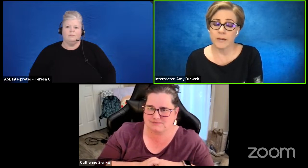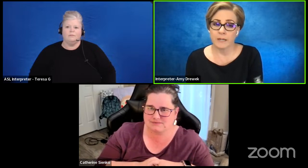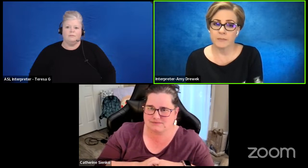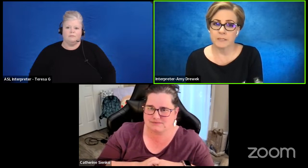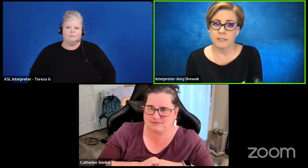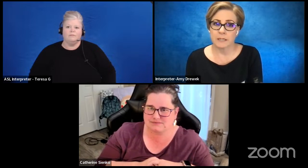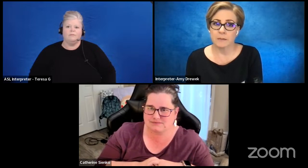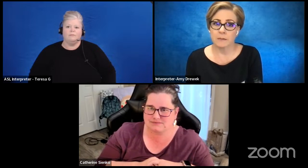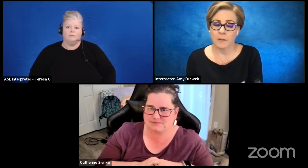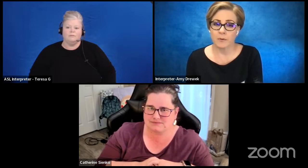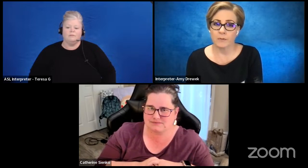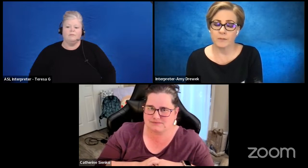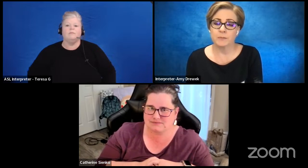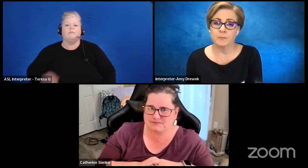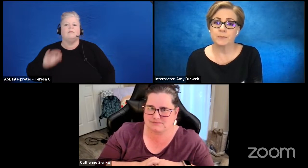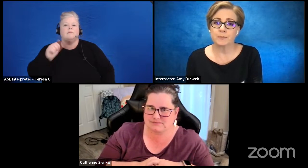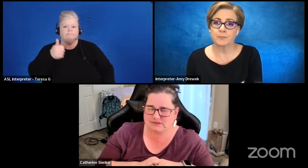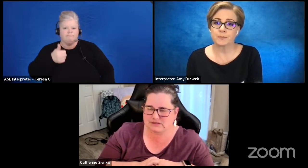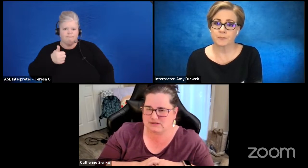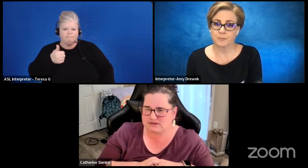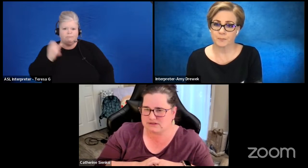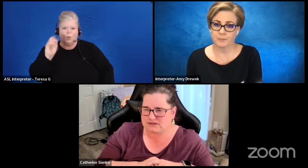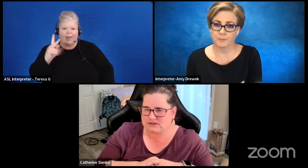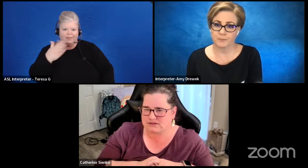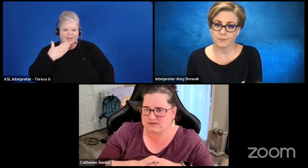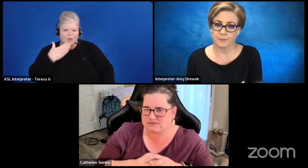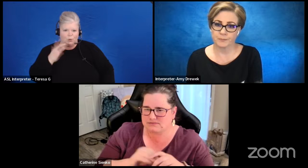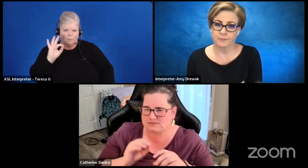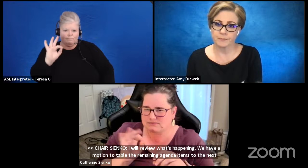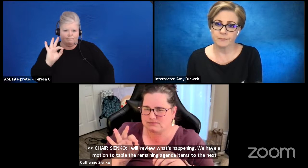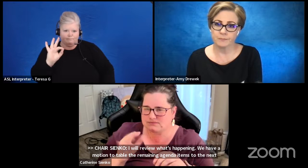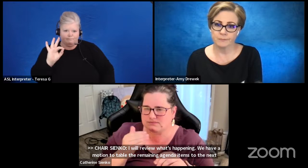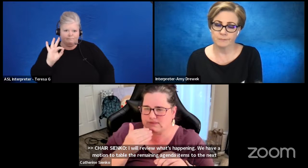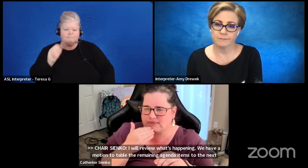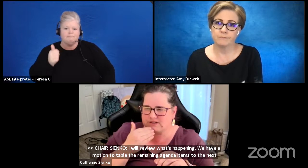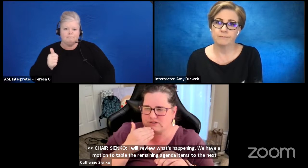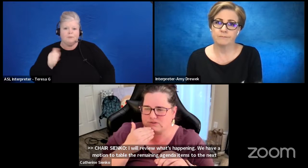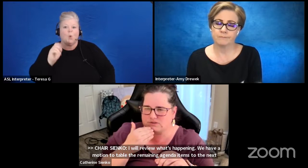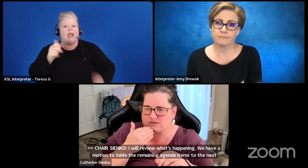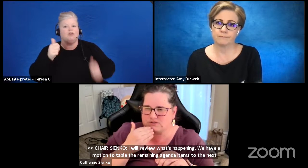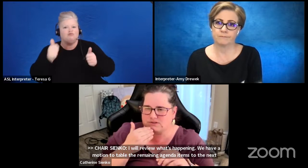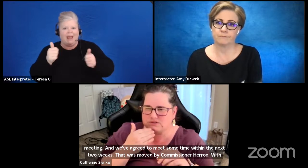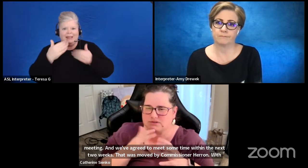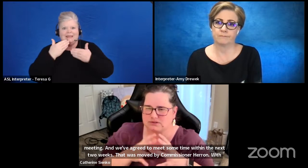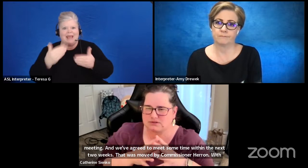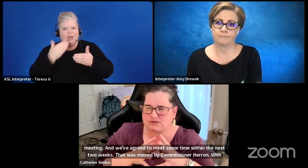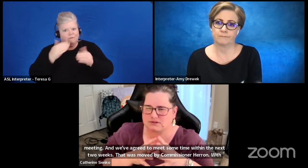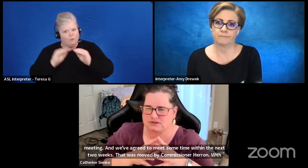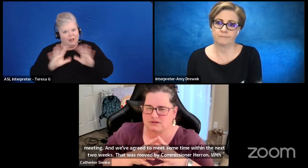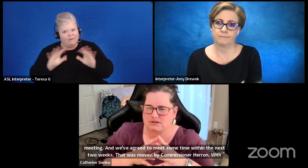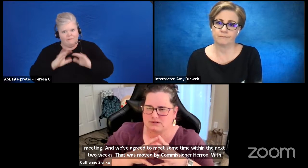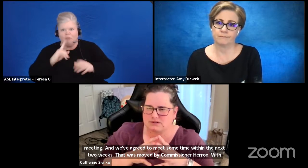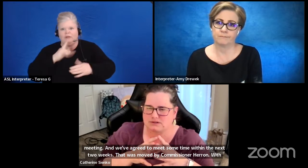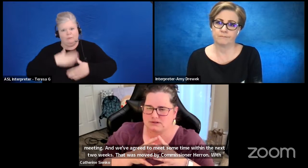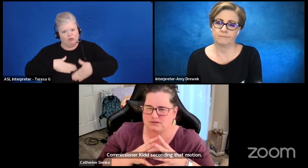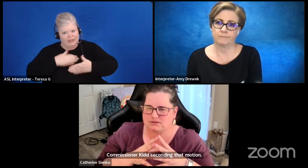So, and the Okay, vote was thank you. unanimously approved. Okay, great. Thank you so much for clarifying. I appreciate it.